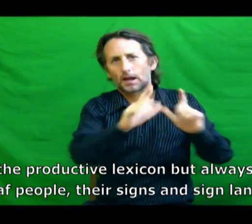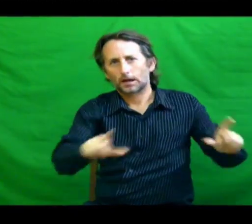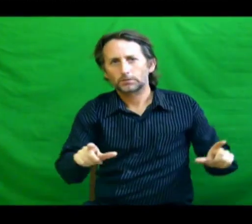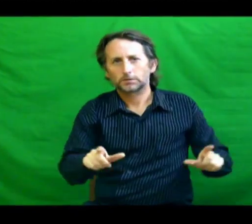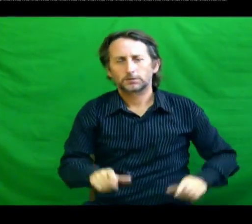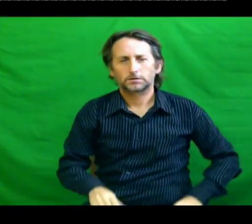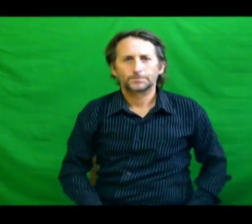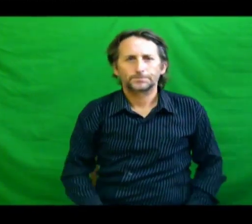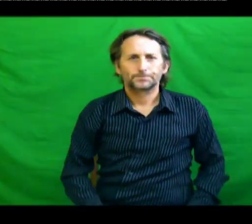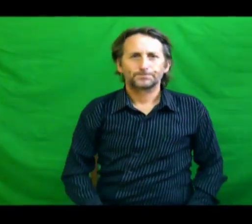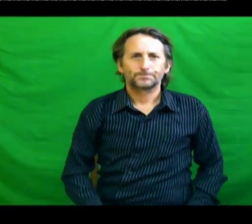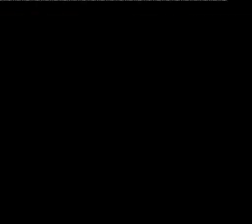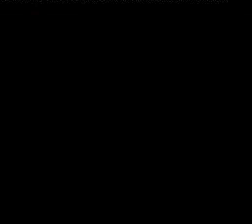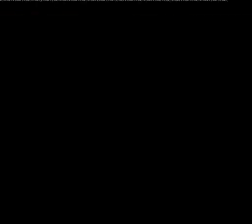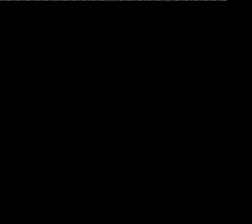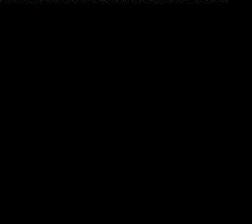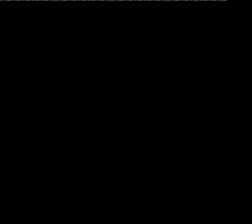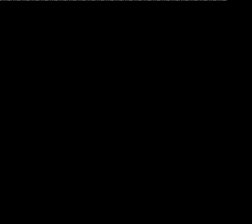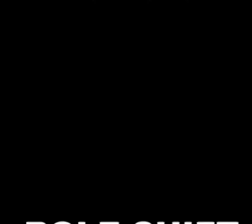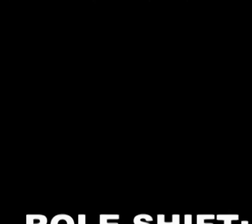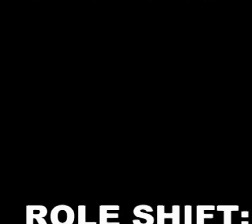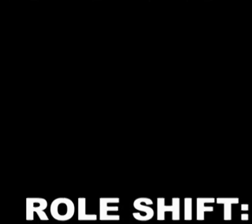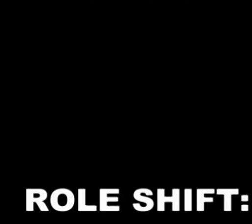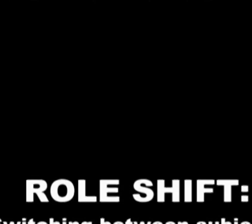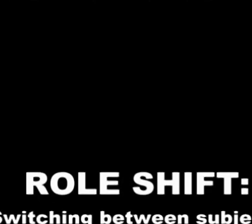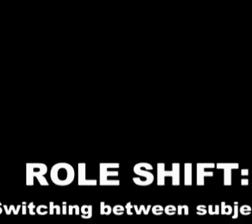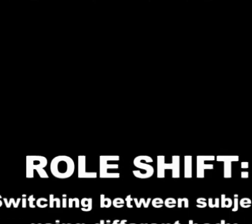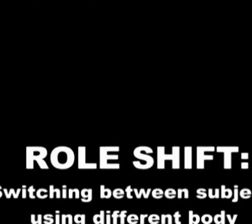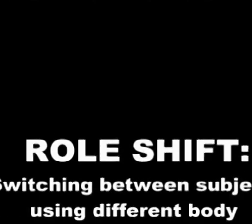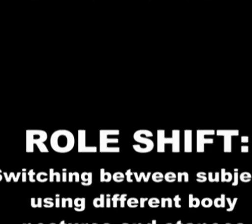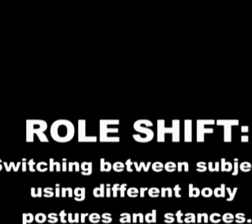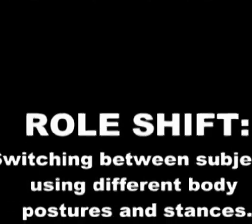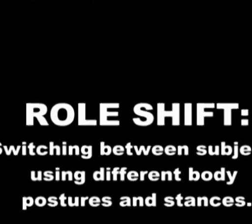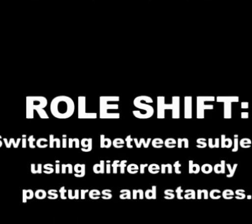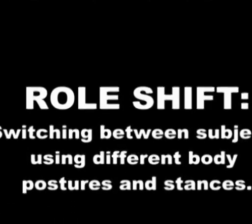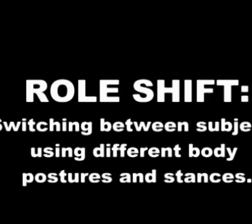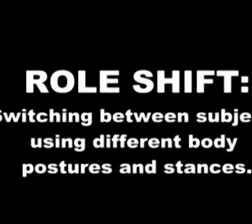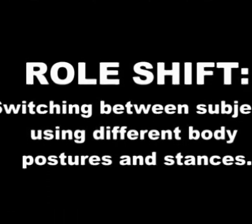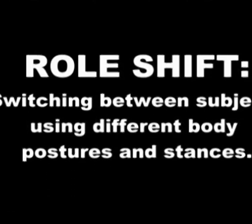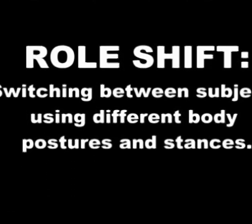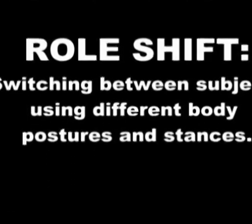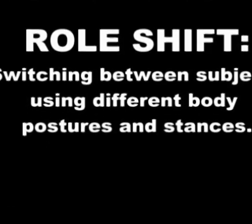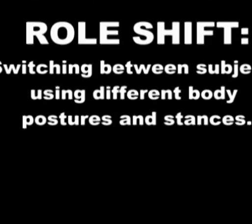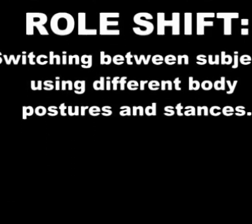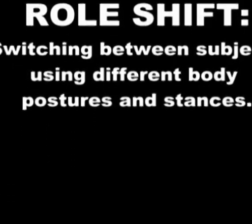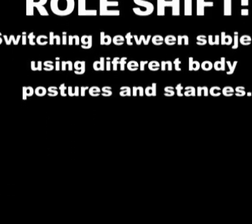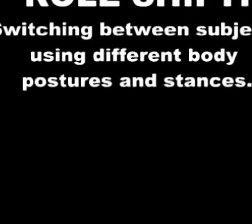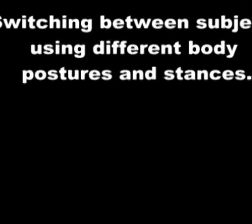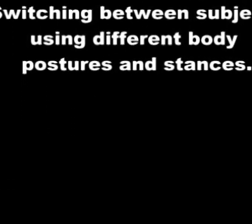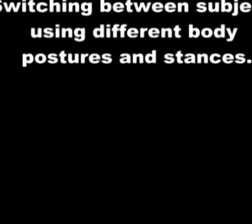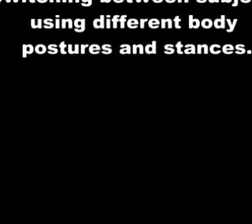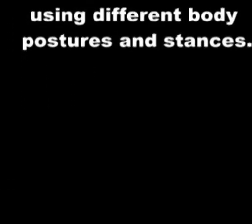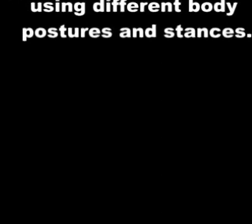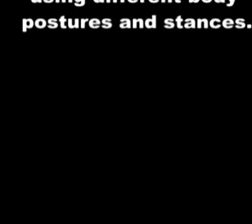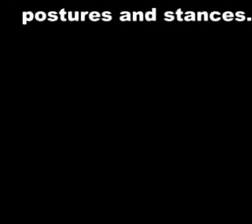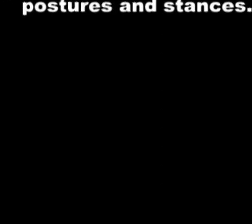Role shift, switching between subjects using different body postures and stances. Sign languages